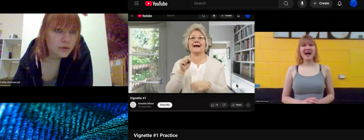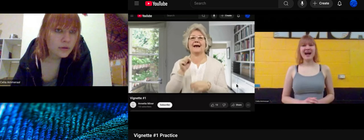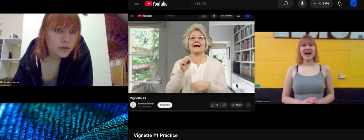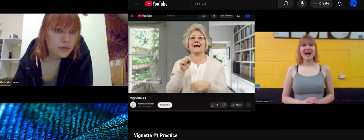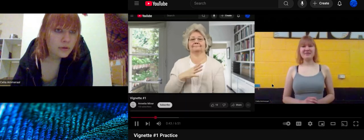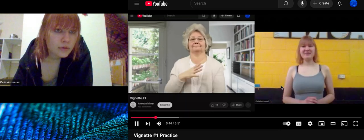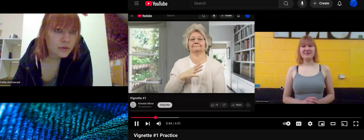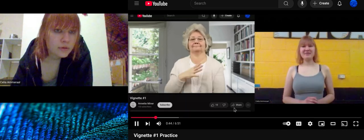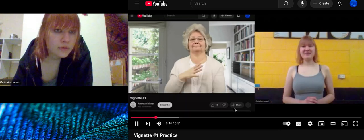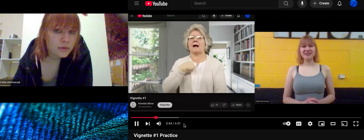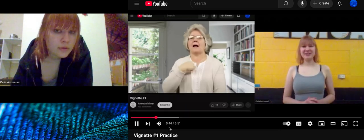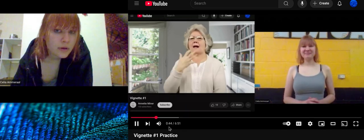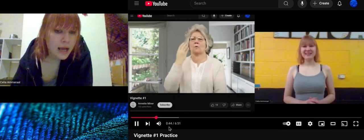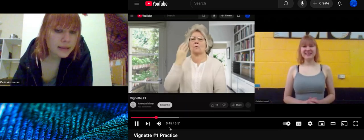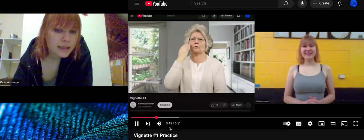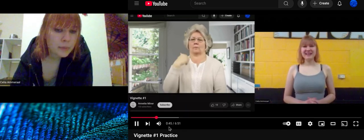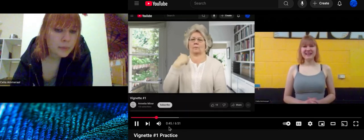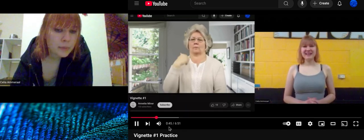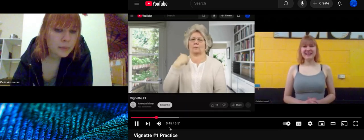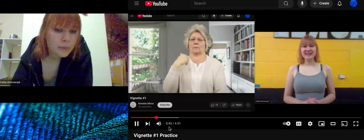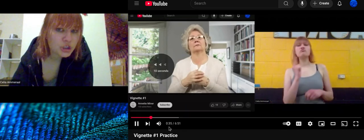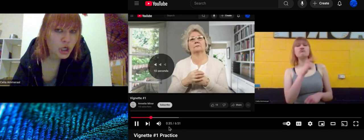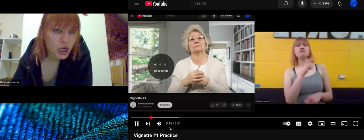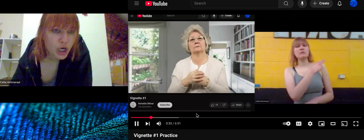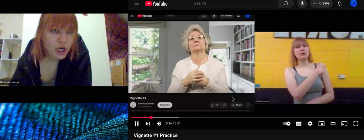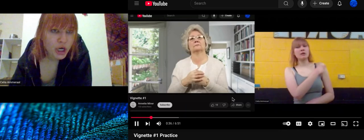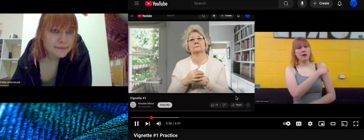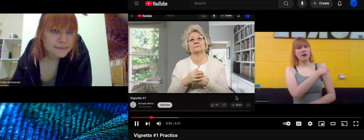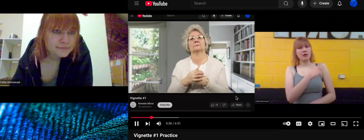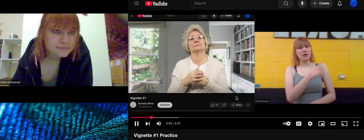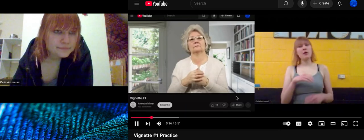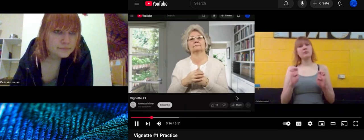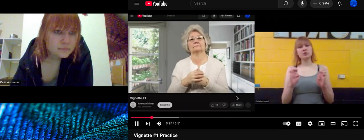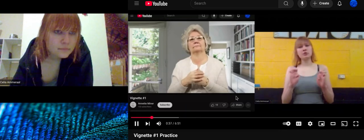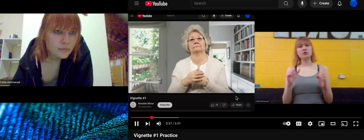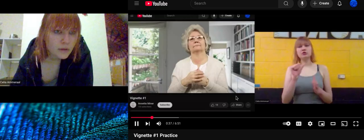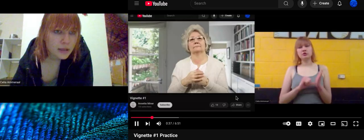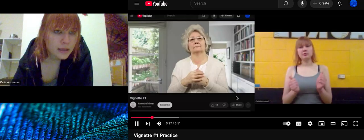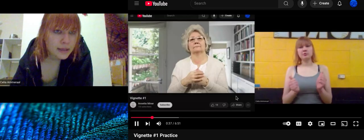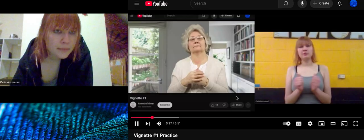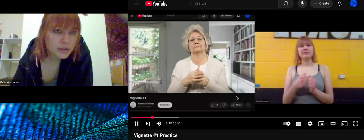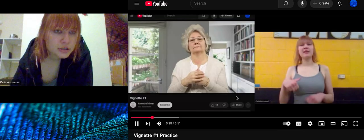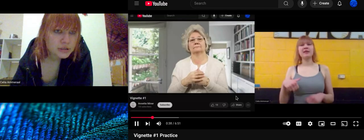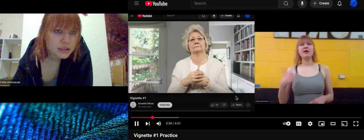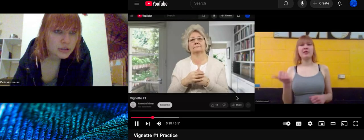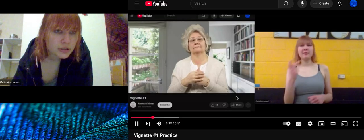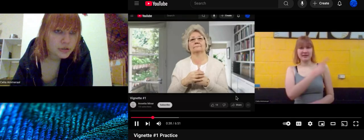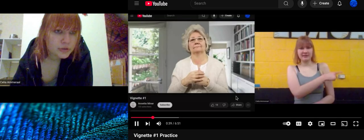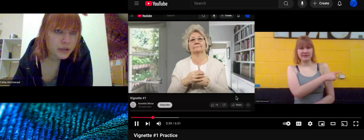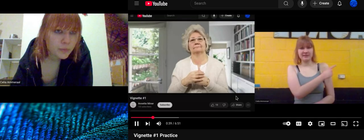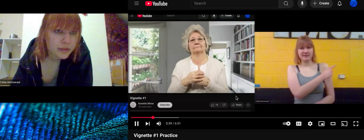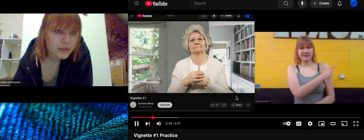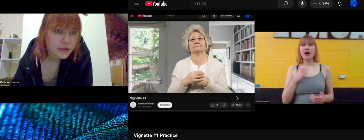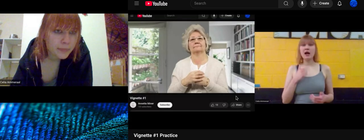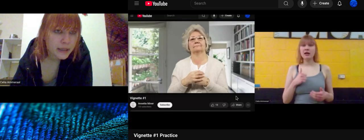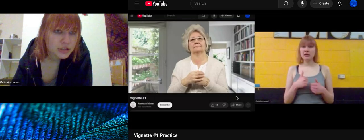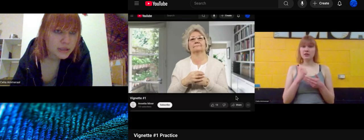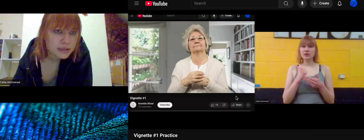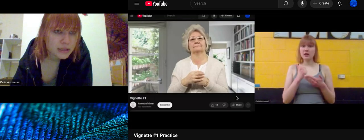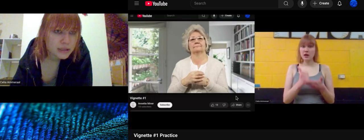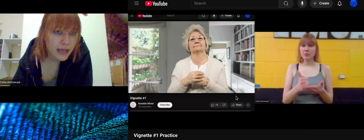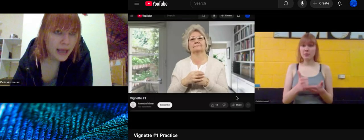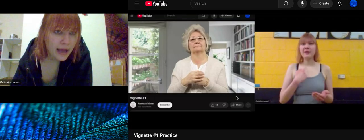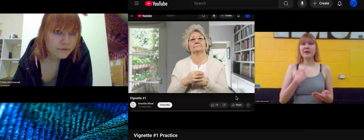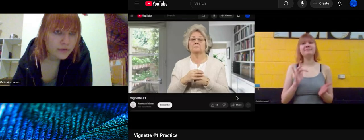I think that'll be fine, sure. I think that would be fine. Sure. Patient. Is there something I can help you with? I'm his medical assistant. Surgery with other